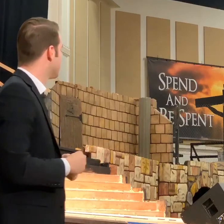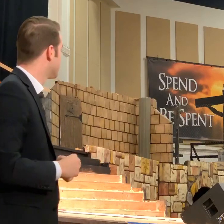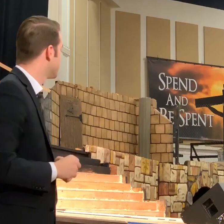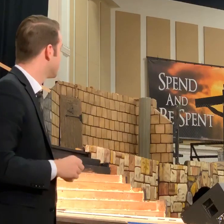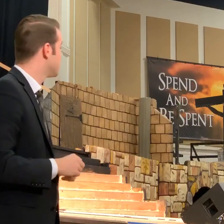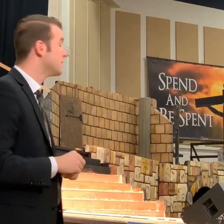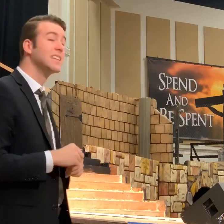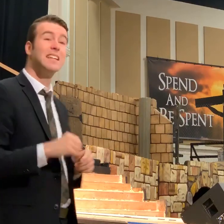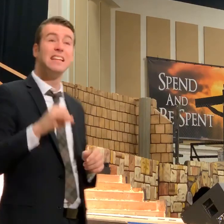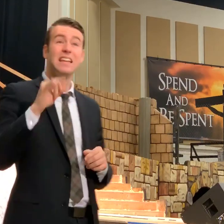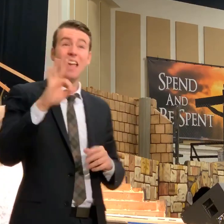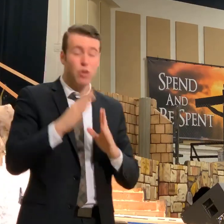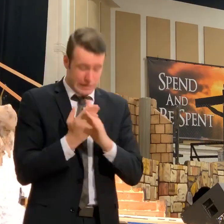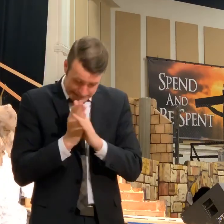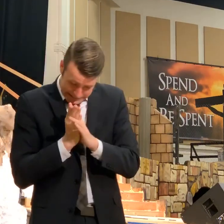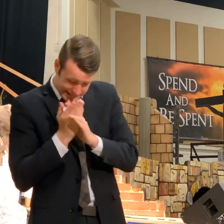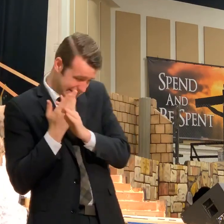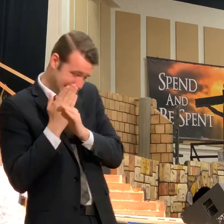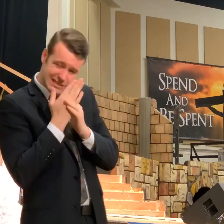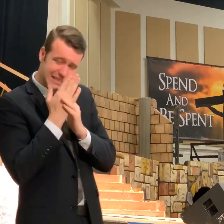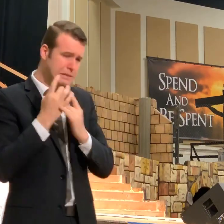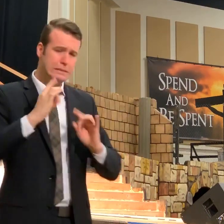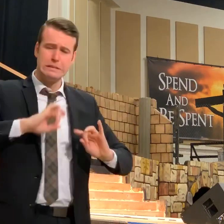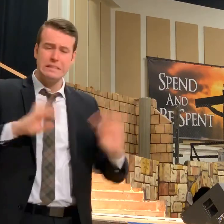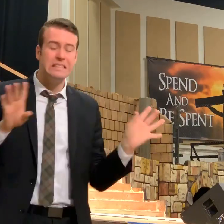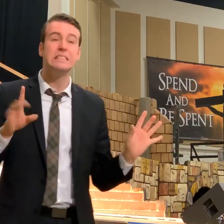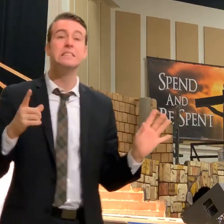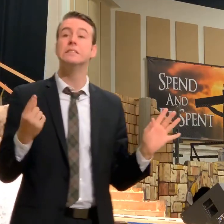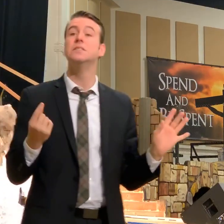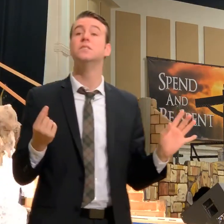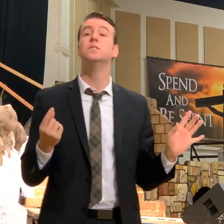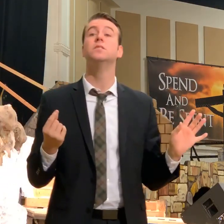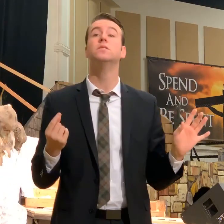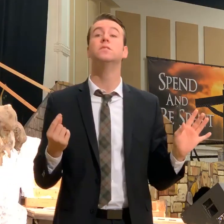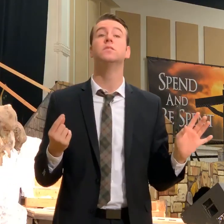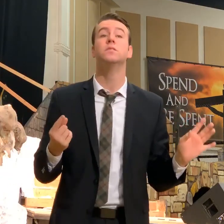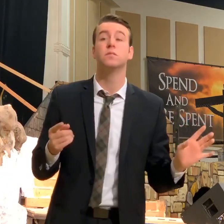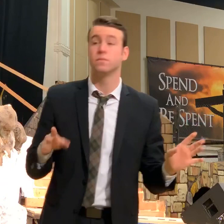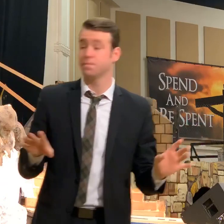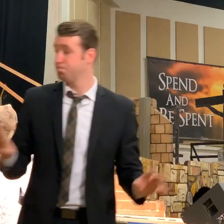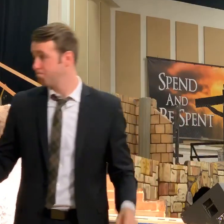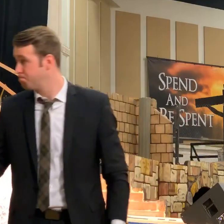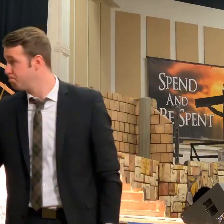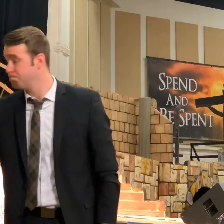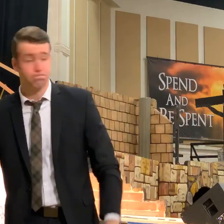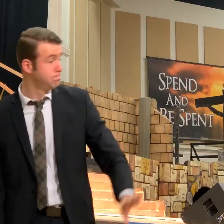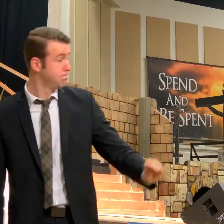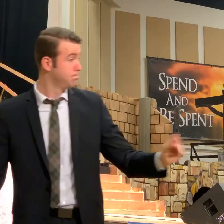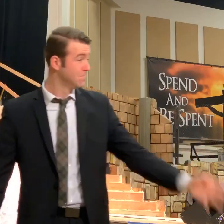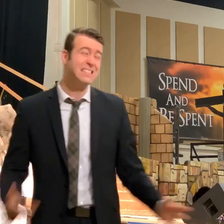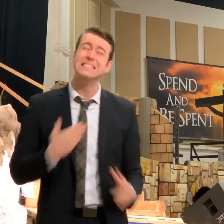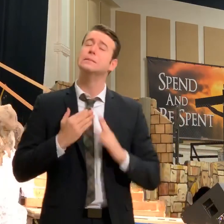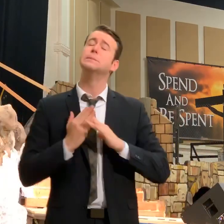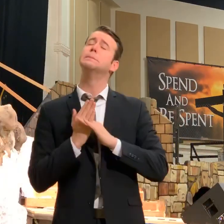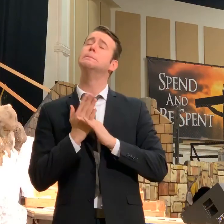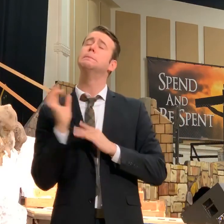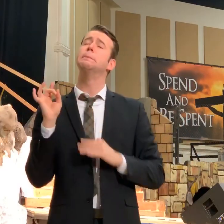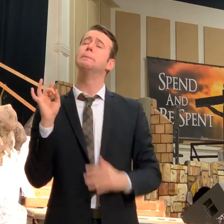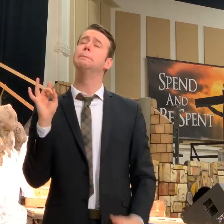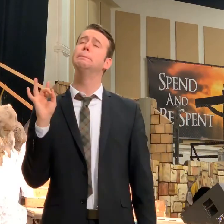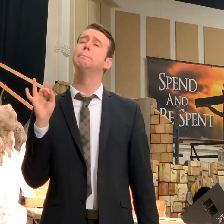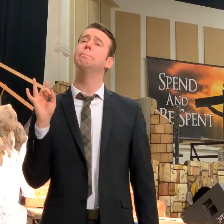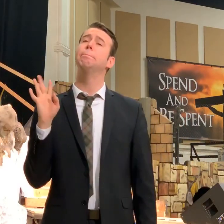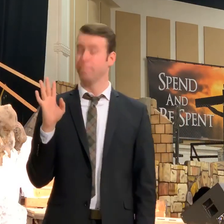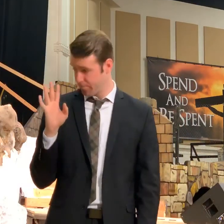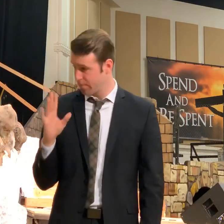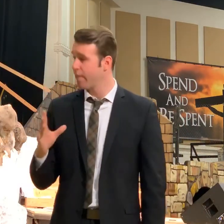If you've been going through something, here's what you need to do tonight. You need to look at somebody and say, you know what? I've been going through it. I need